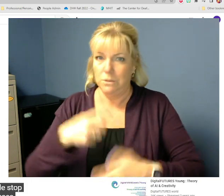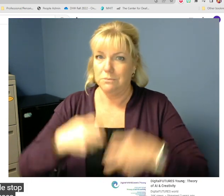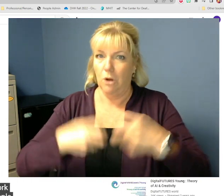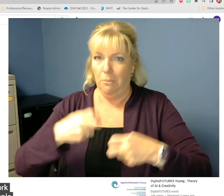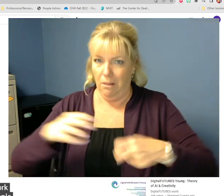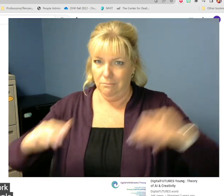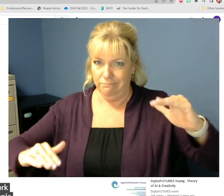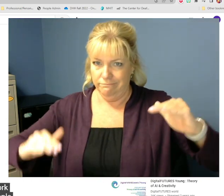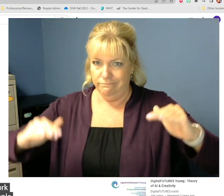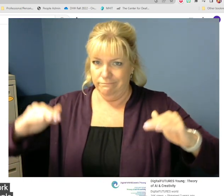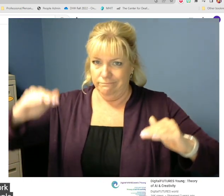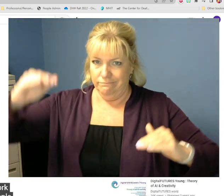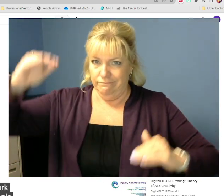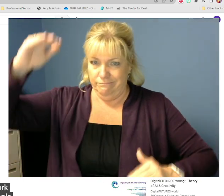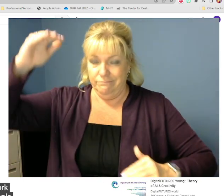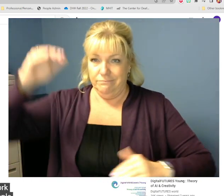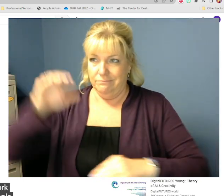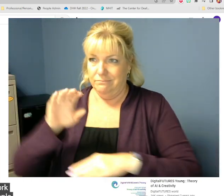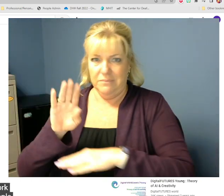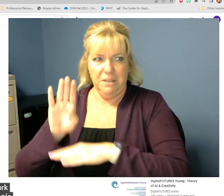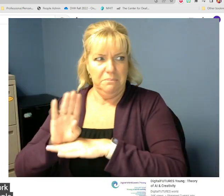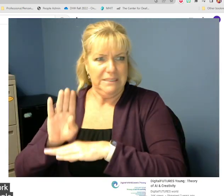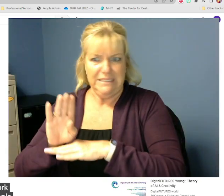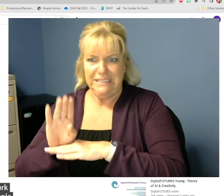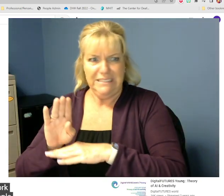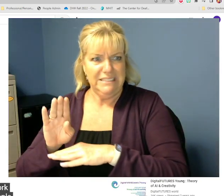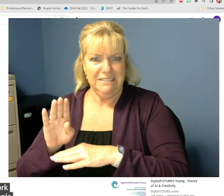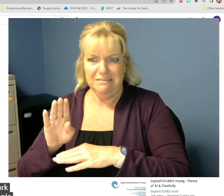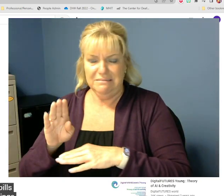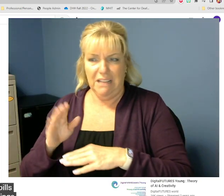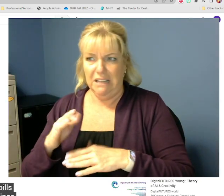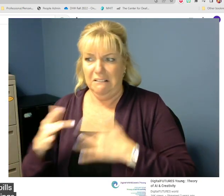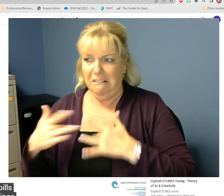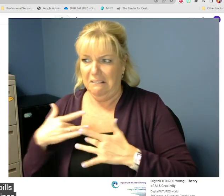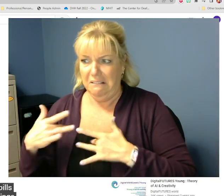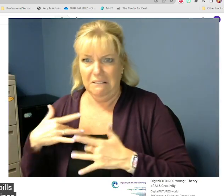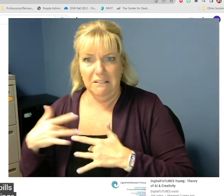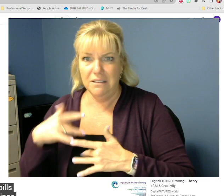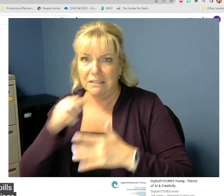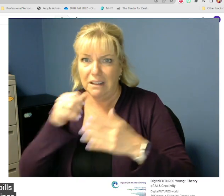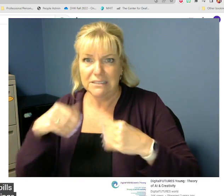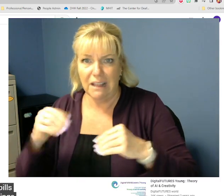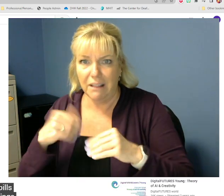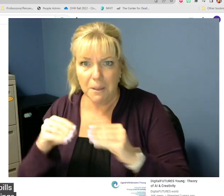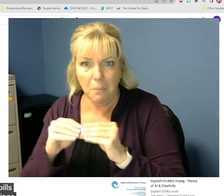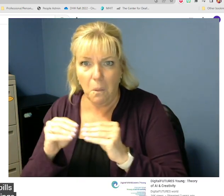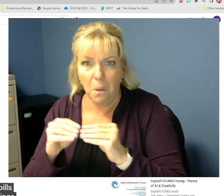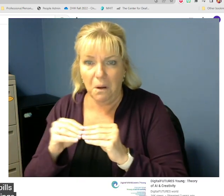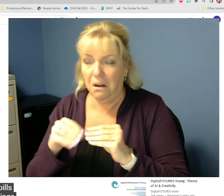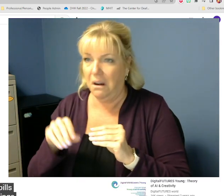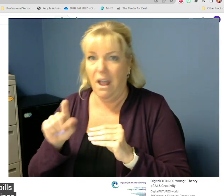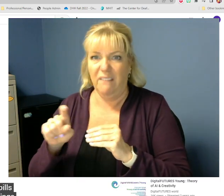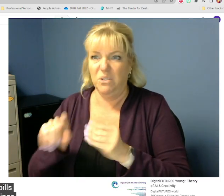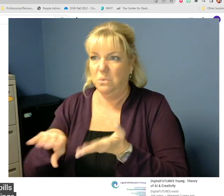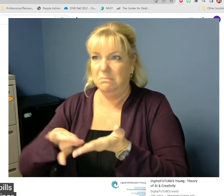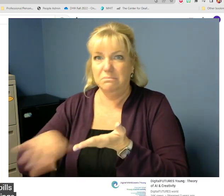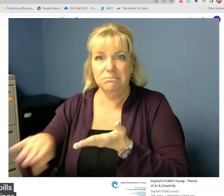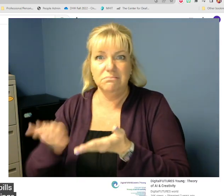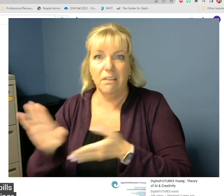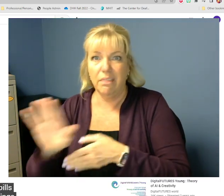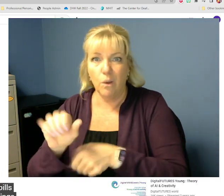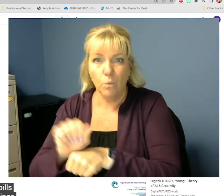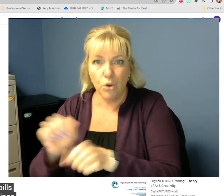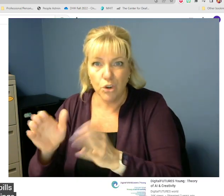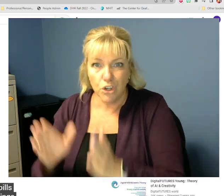right, businesses then cut prices, that doesn't work, they're going to start laying off people, those people then can't pay the bills that they've